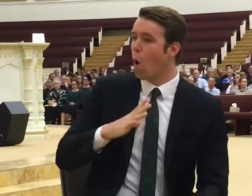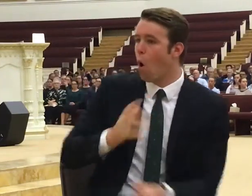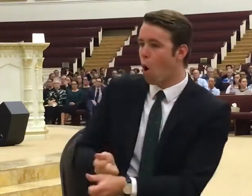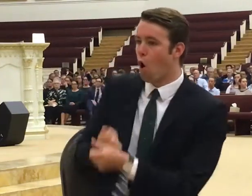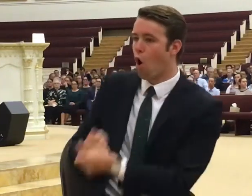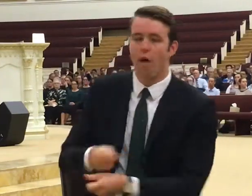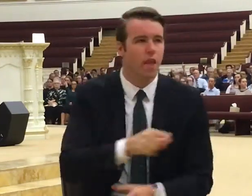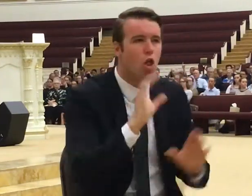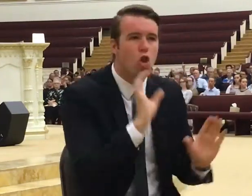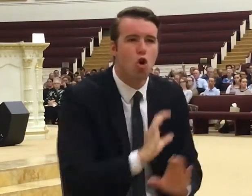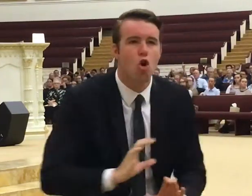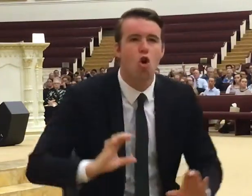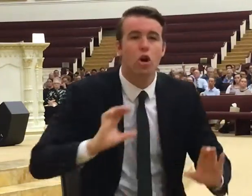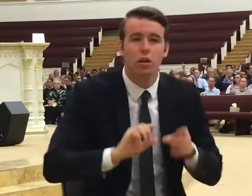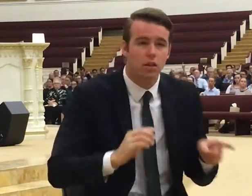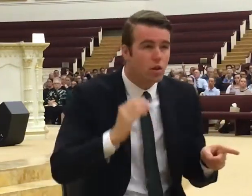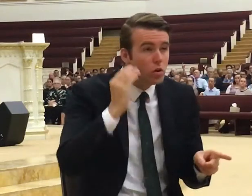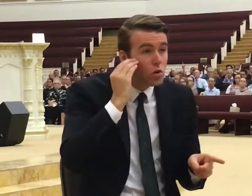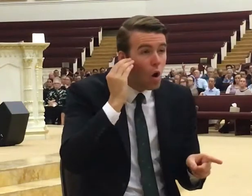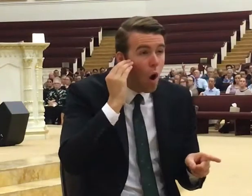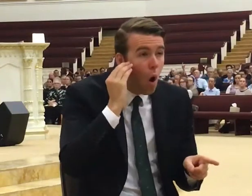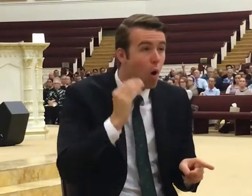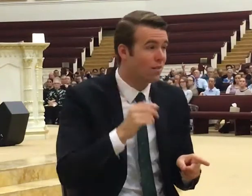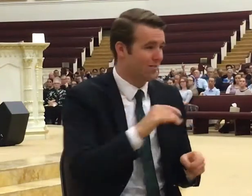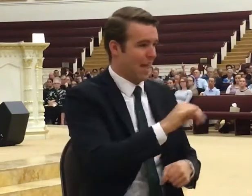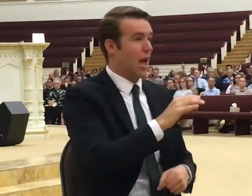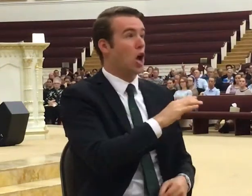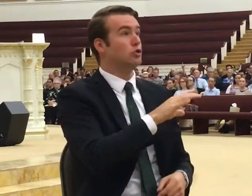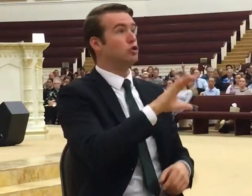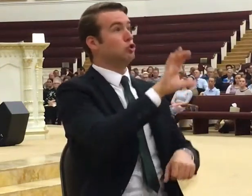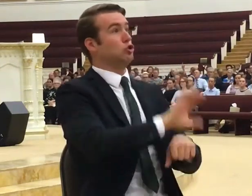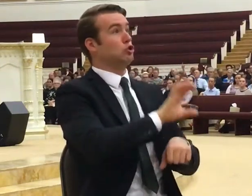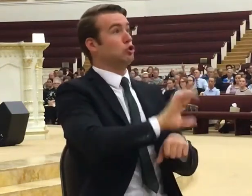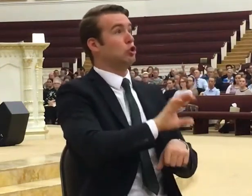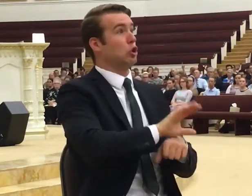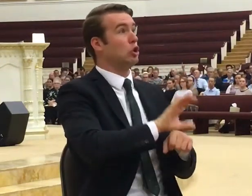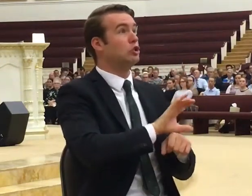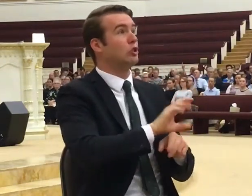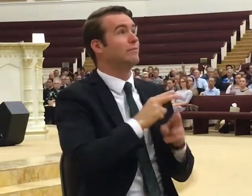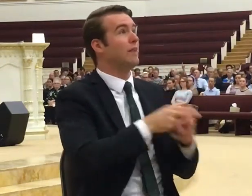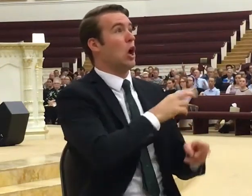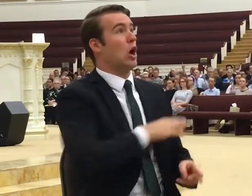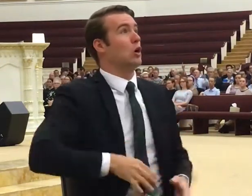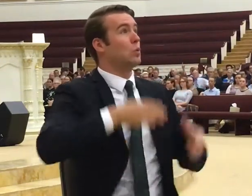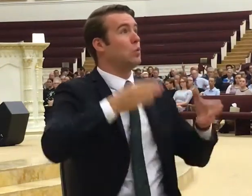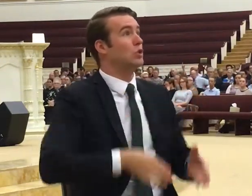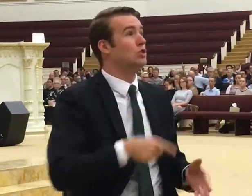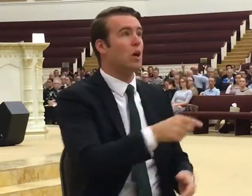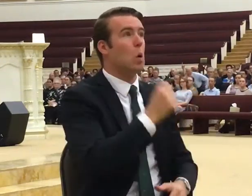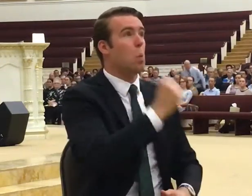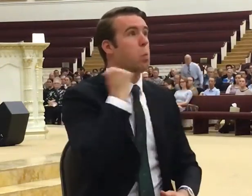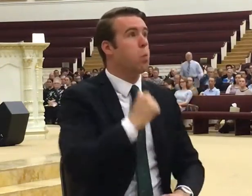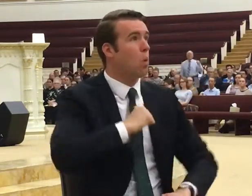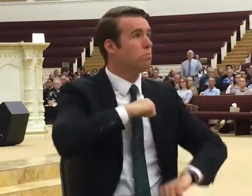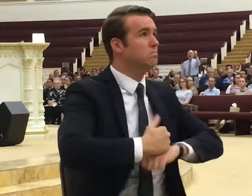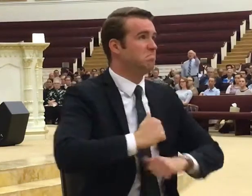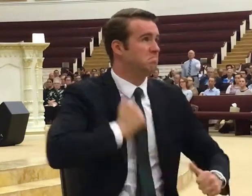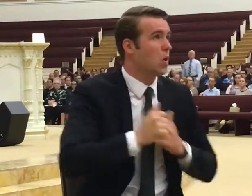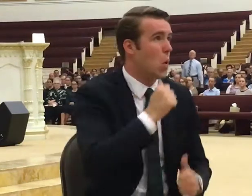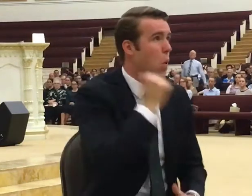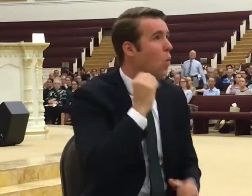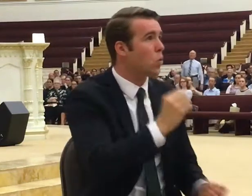and wrong, and they know a dead, watered-down church world called Christendom is not providing answers.